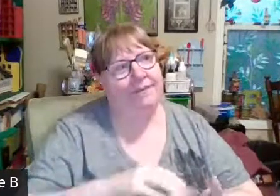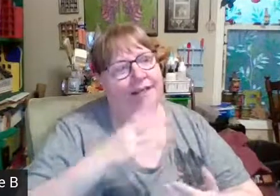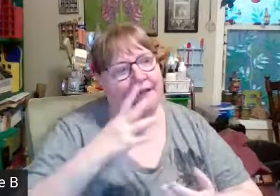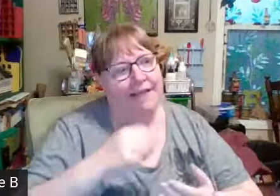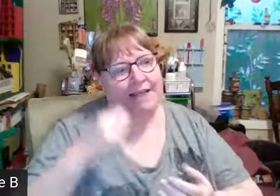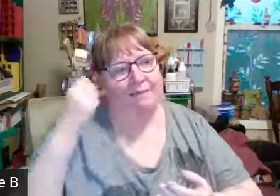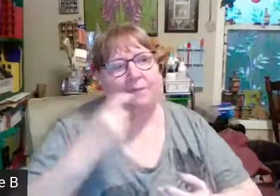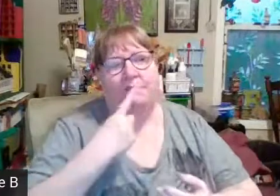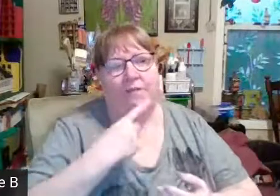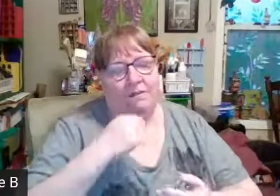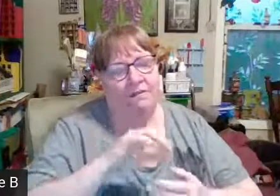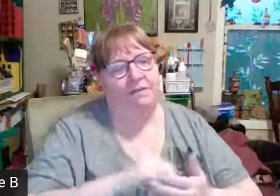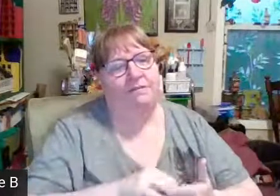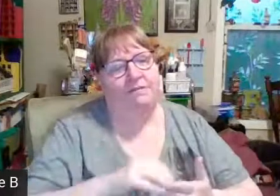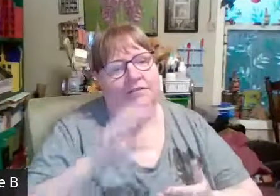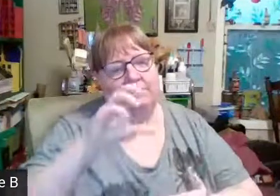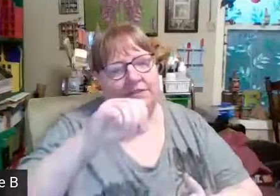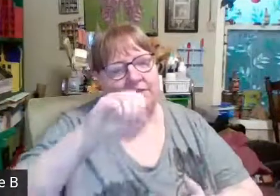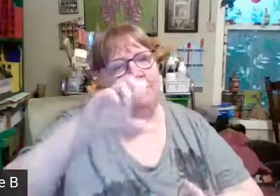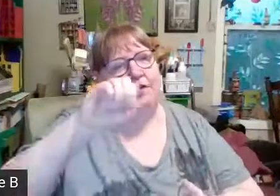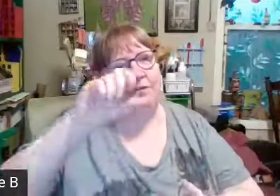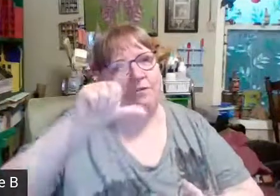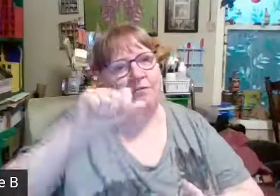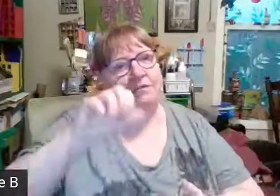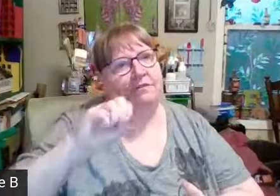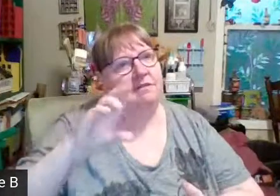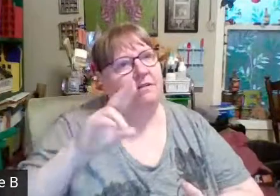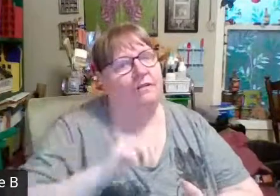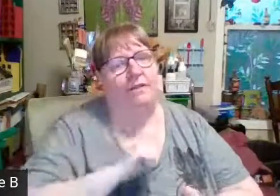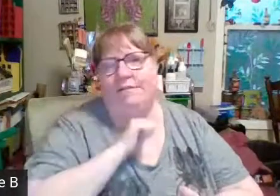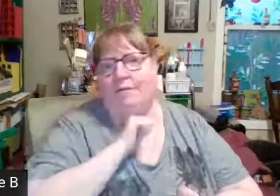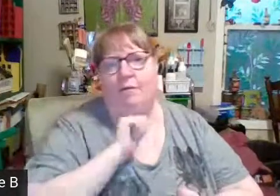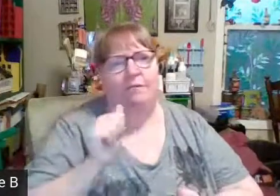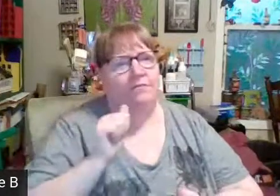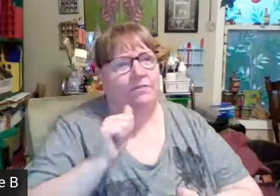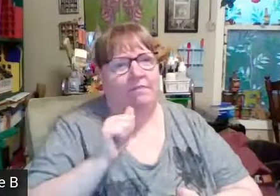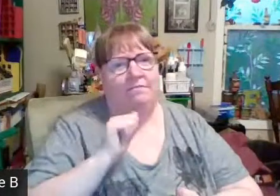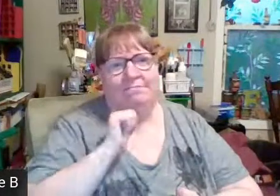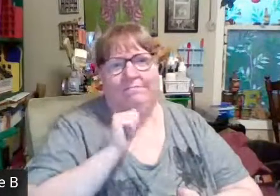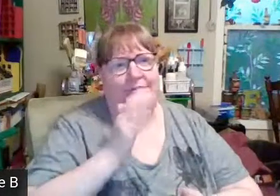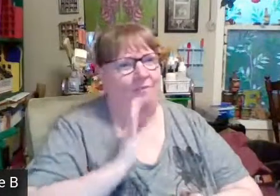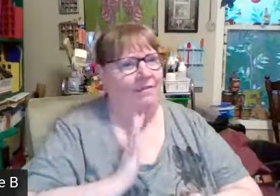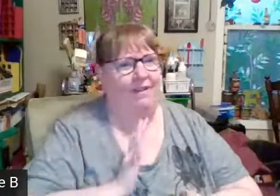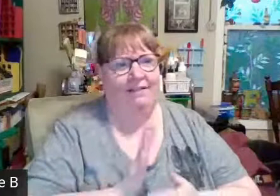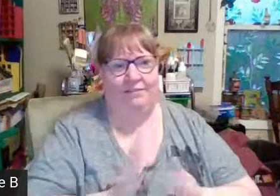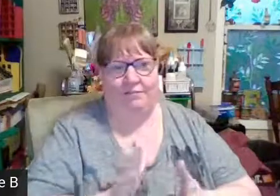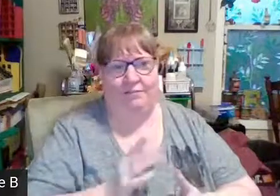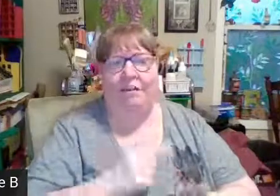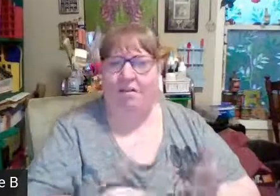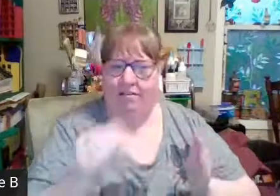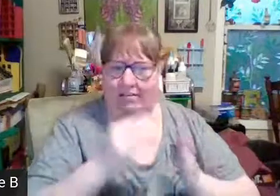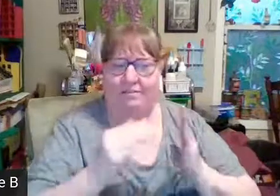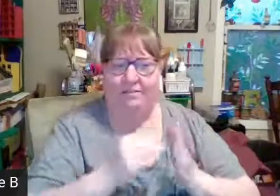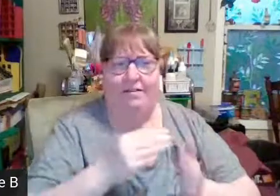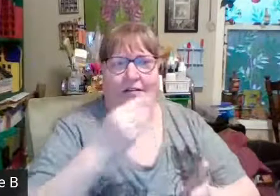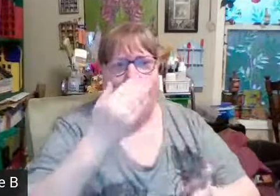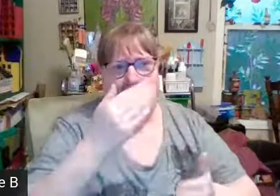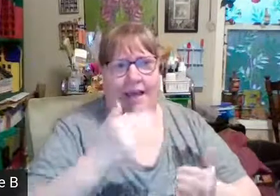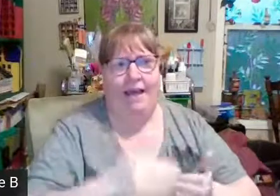colors, and your don't likes are just as important, because I may have this huge box of paper that's all full